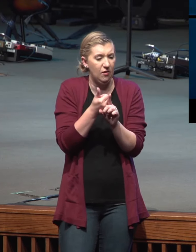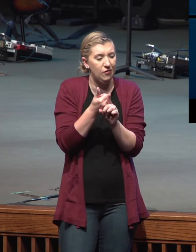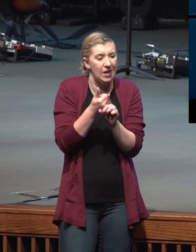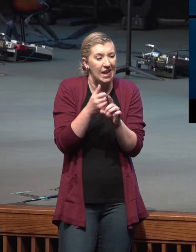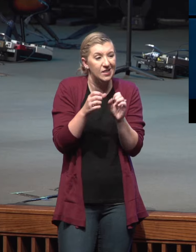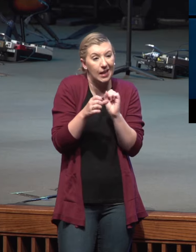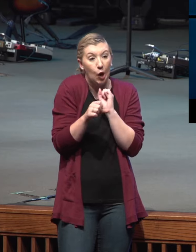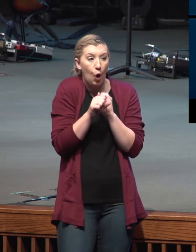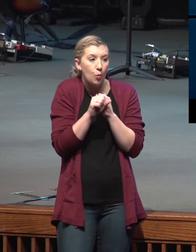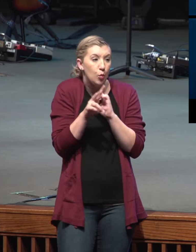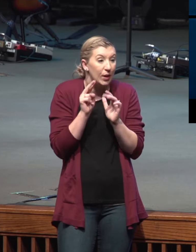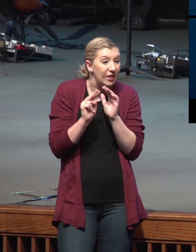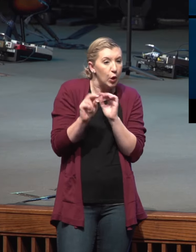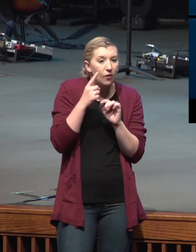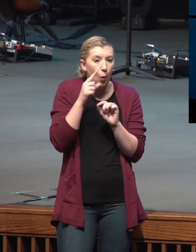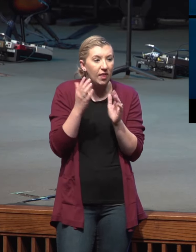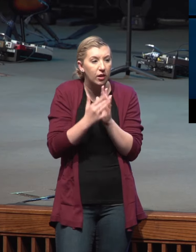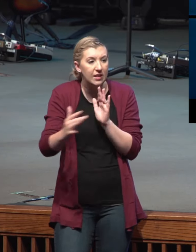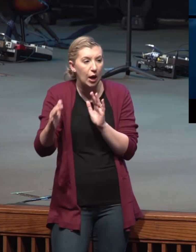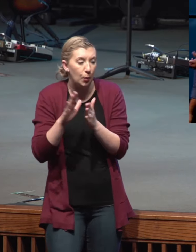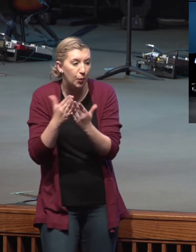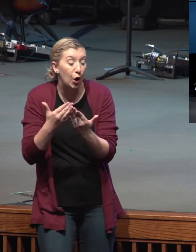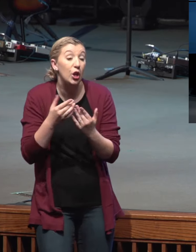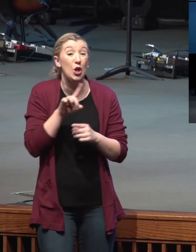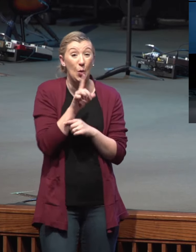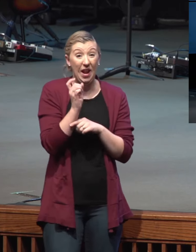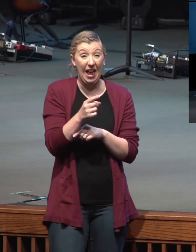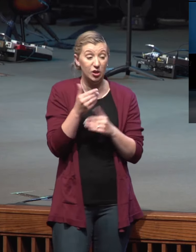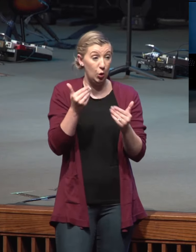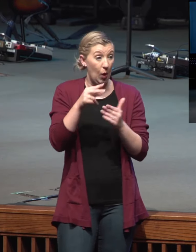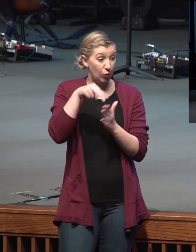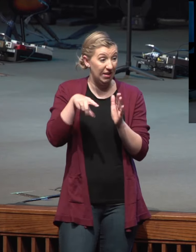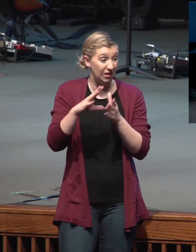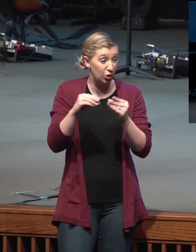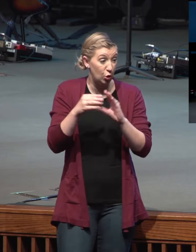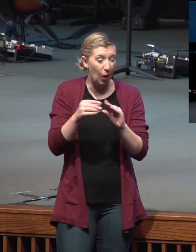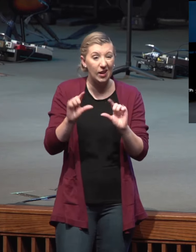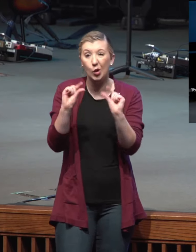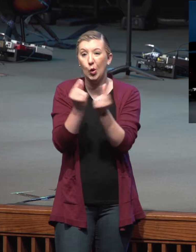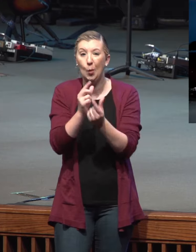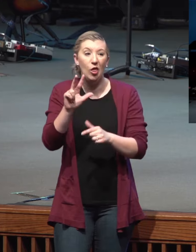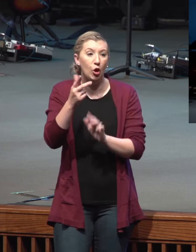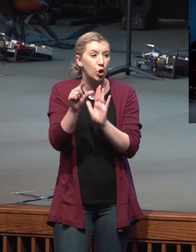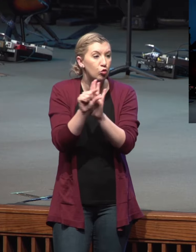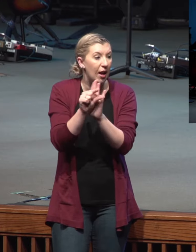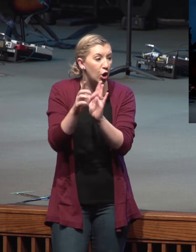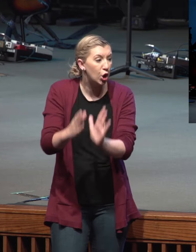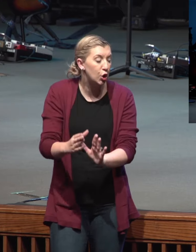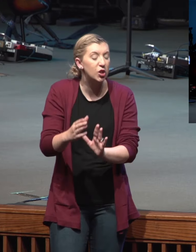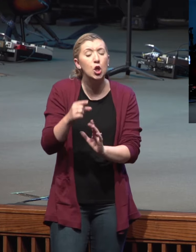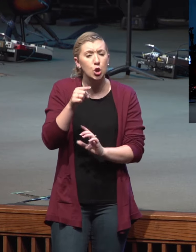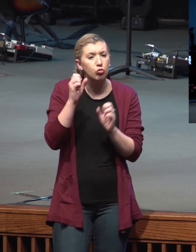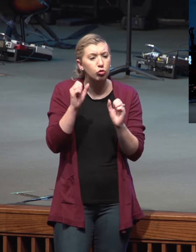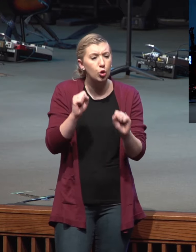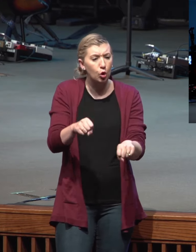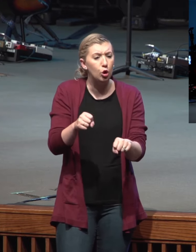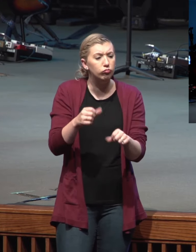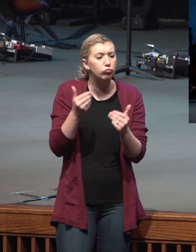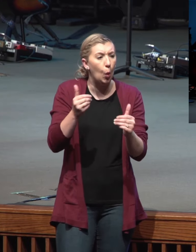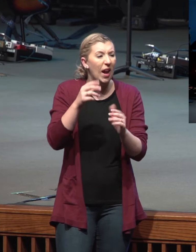the entire book. I mean, if you were asked to go and read this story to like a group of 3rd graders, you could read